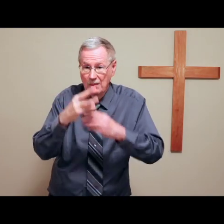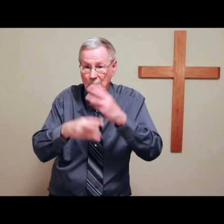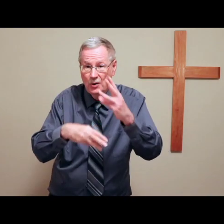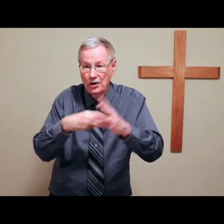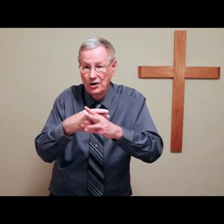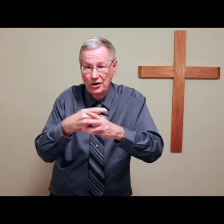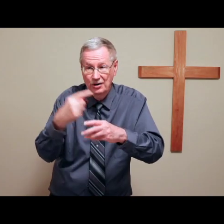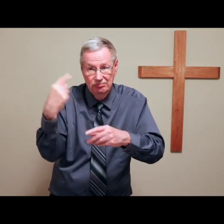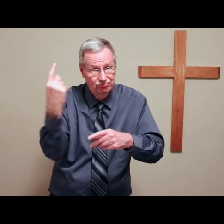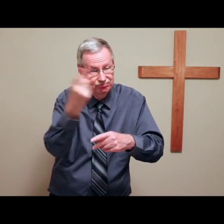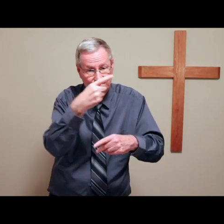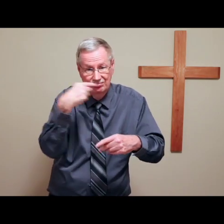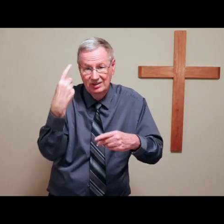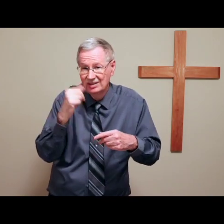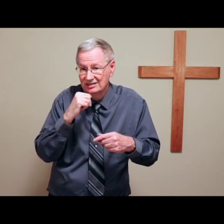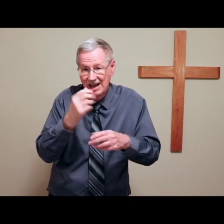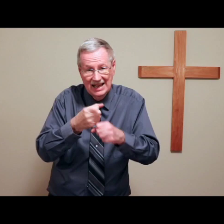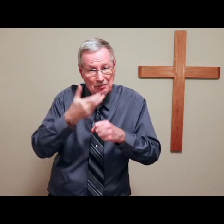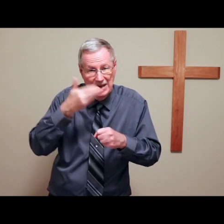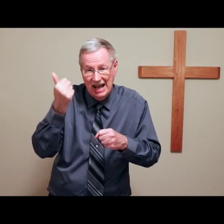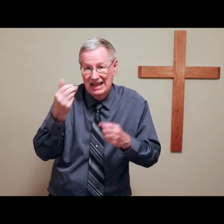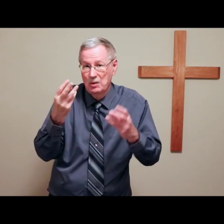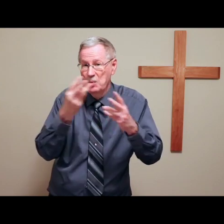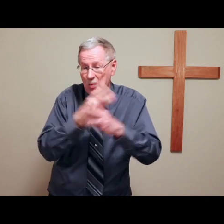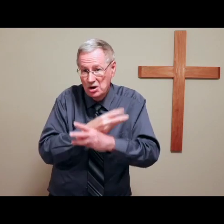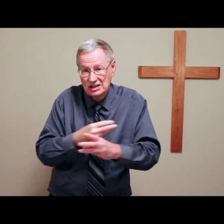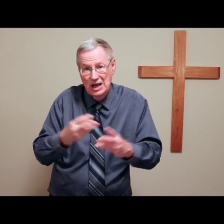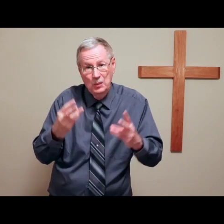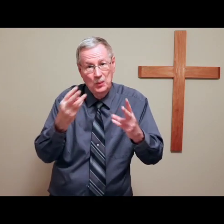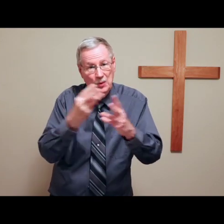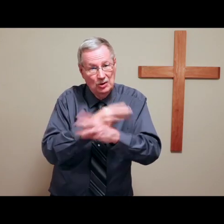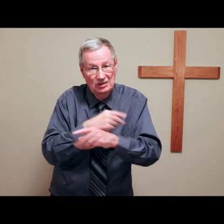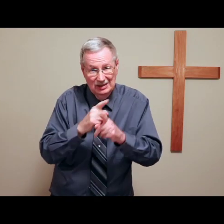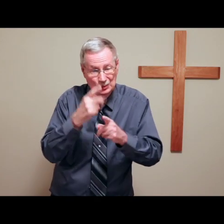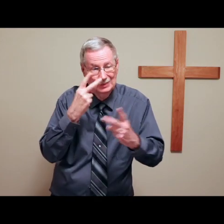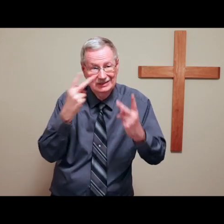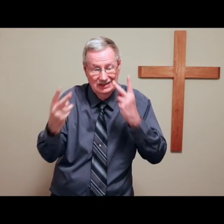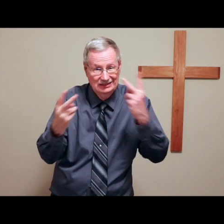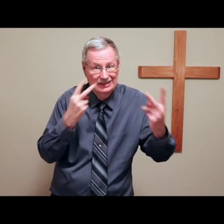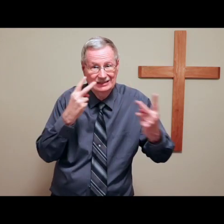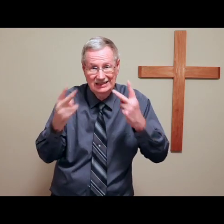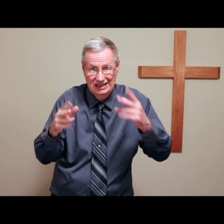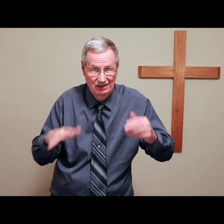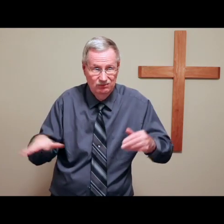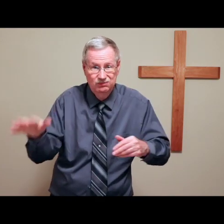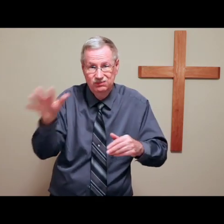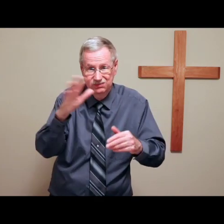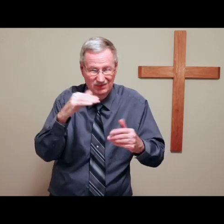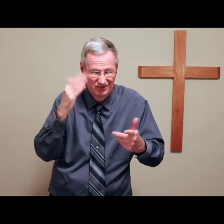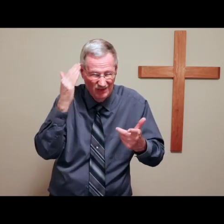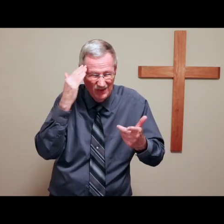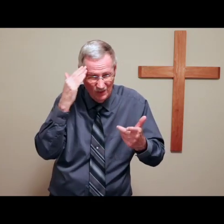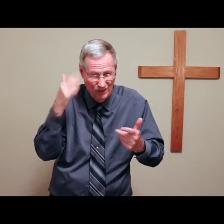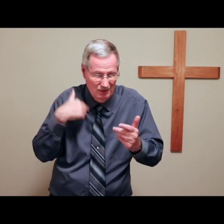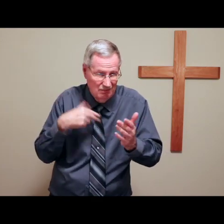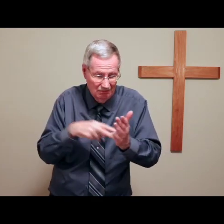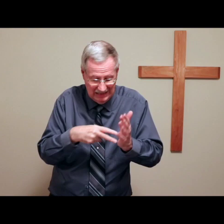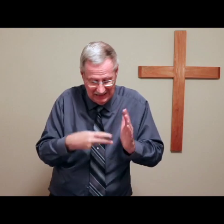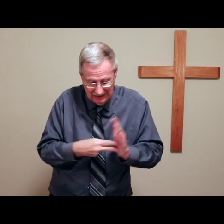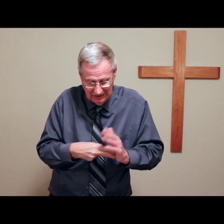Why do I say this? The world is not getting any better, as you can see. It's getting worse and worse.